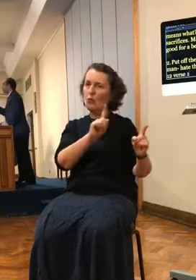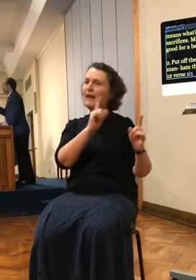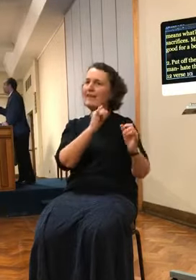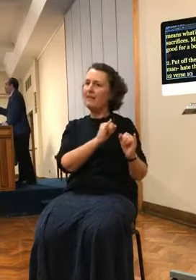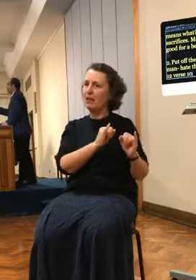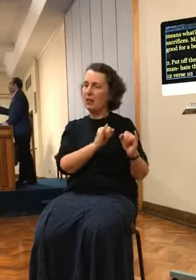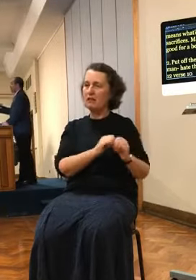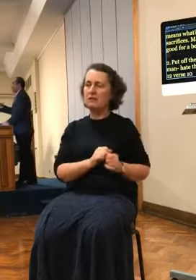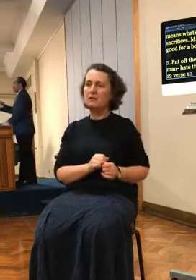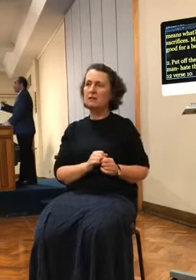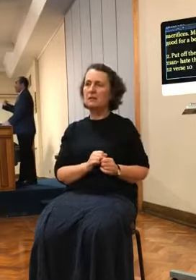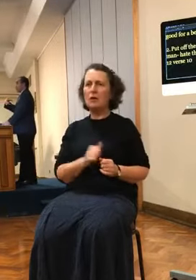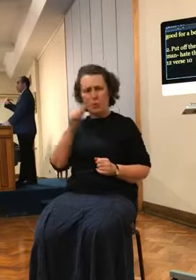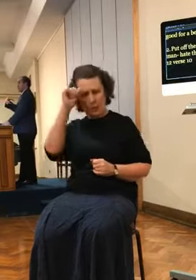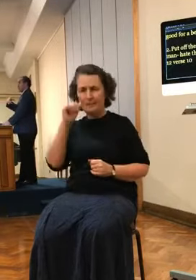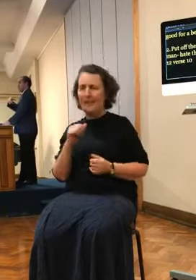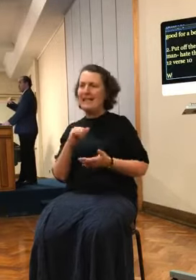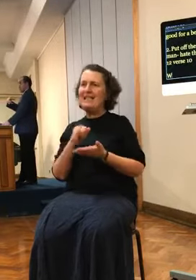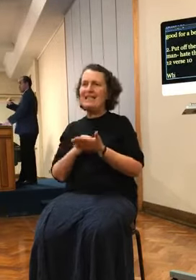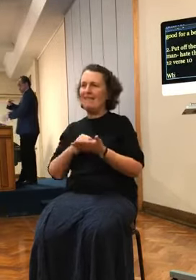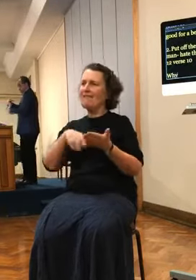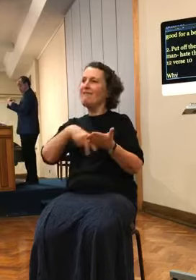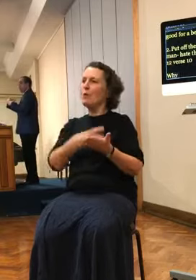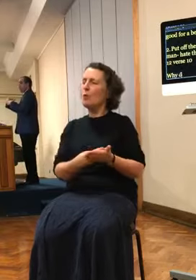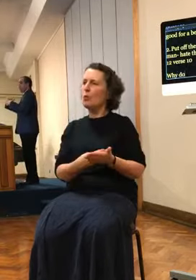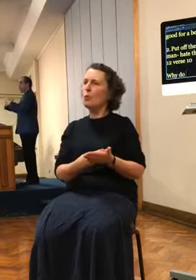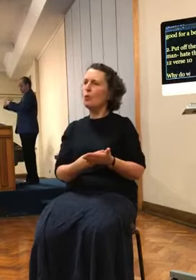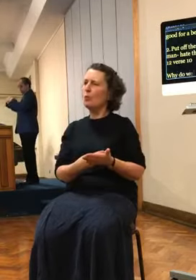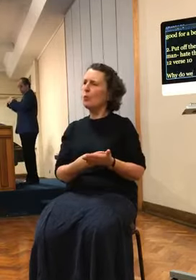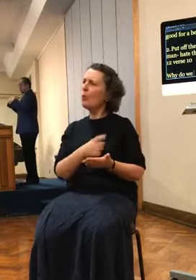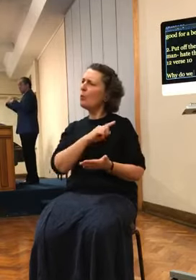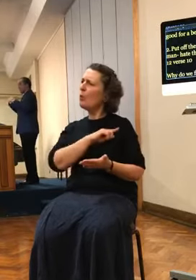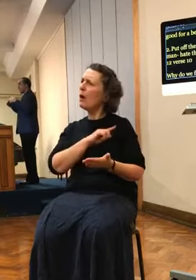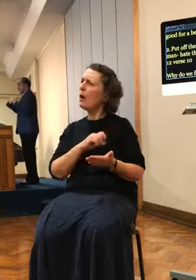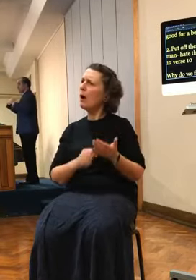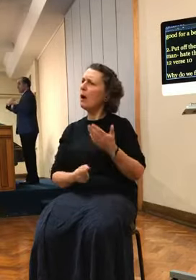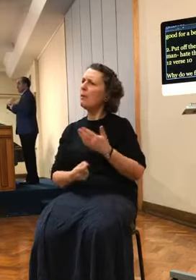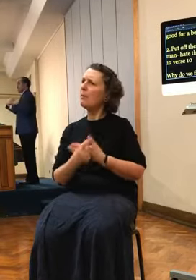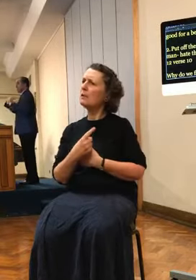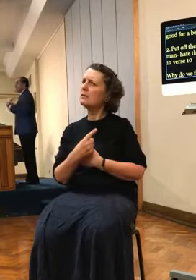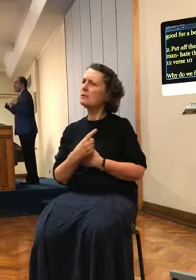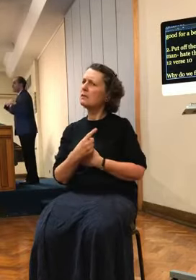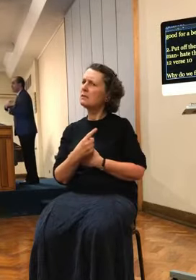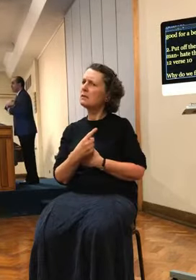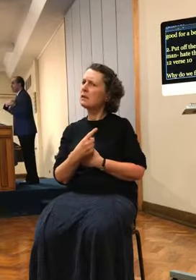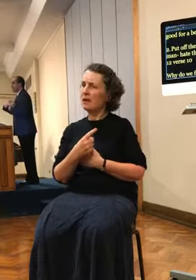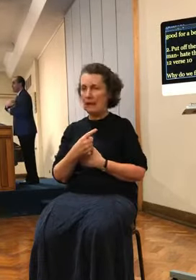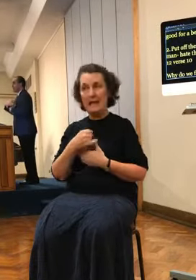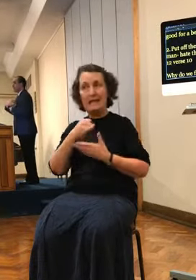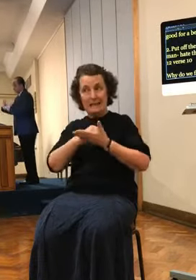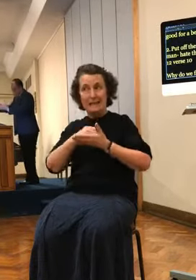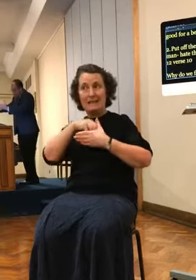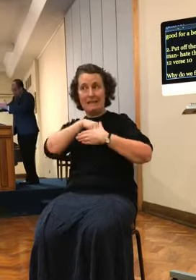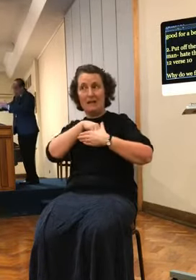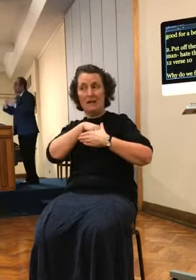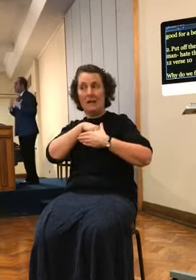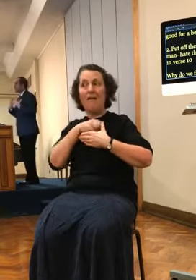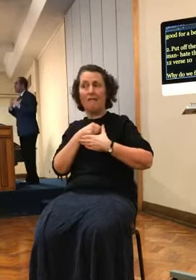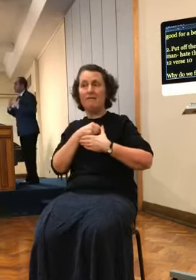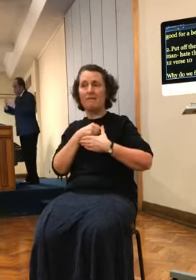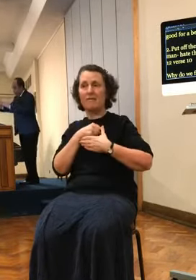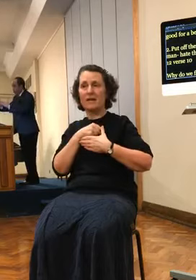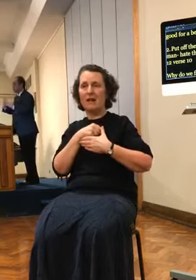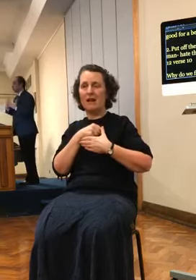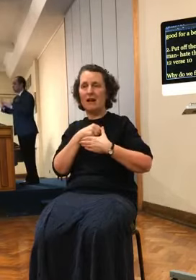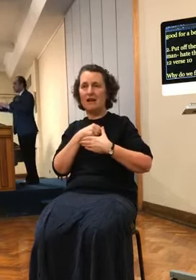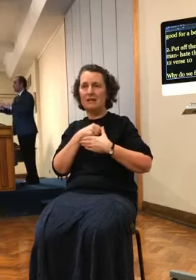in sin? Because sin is sin. It's in us. There is a magnet in us. That's why Satan,